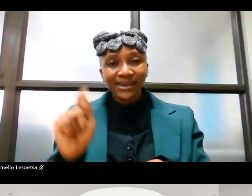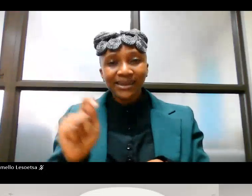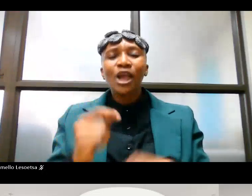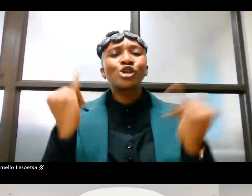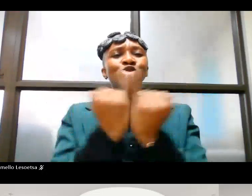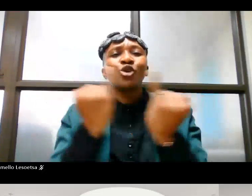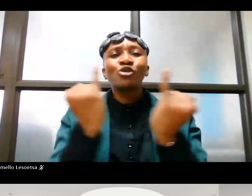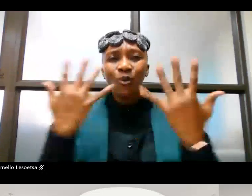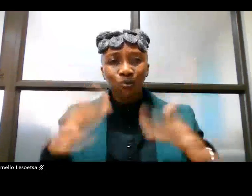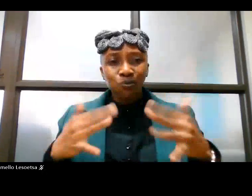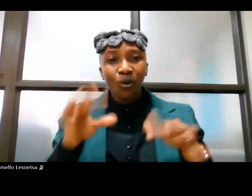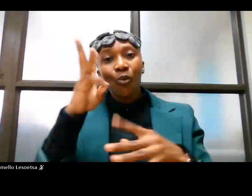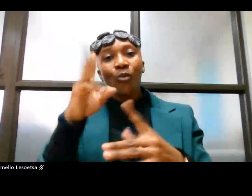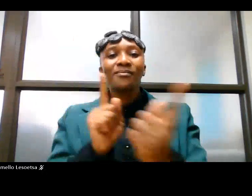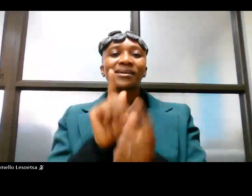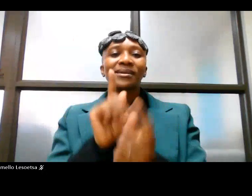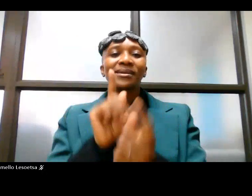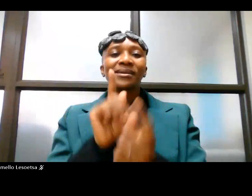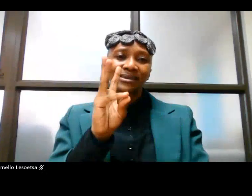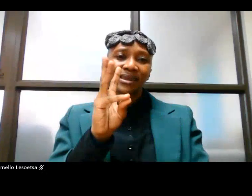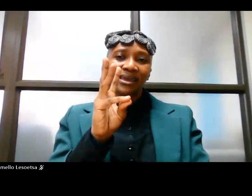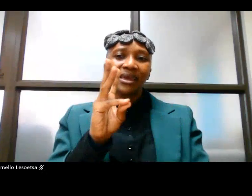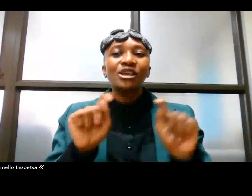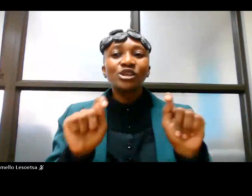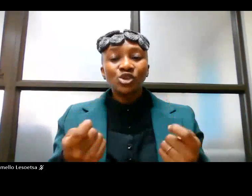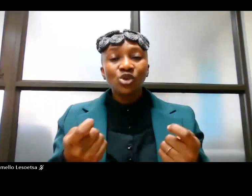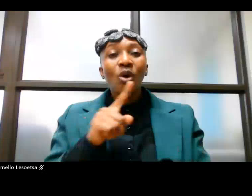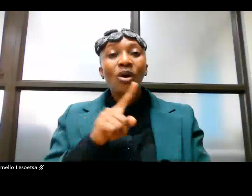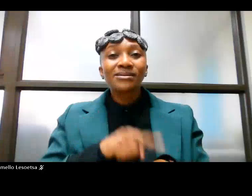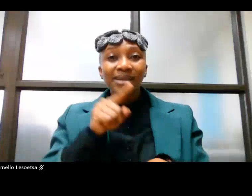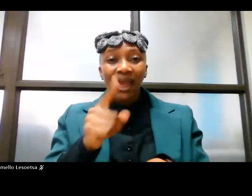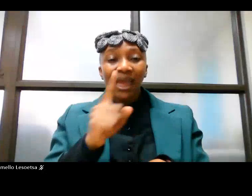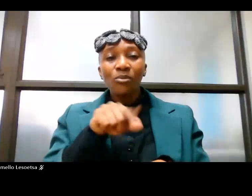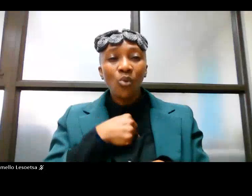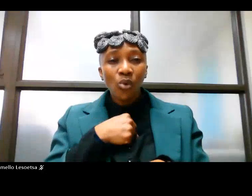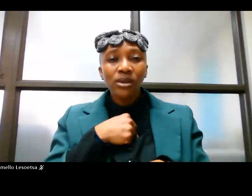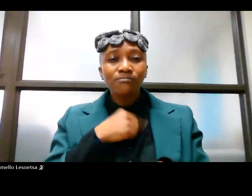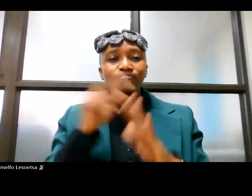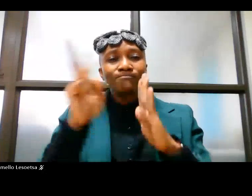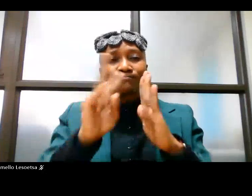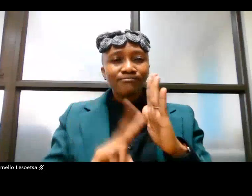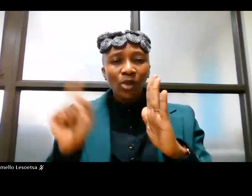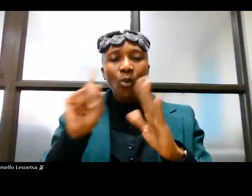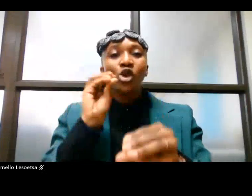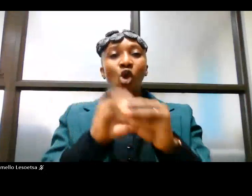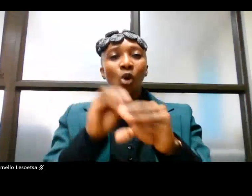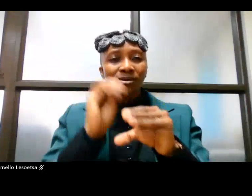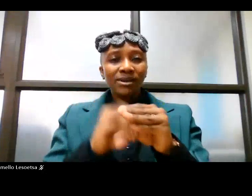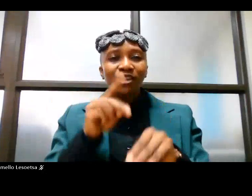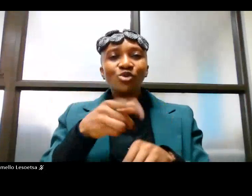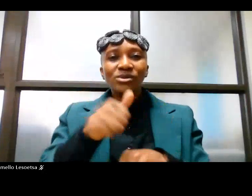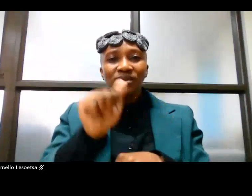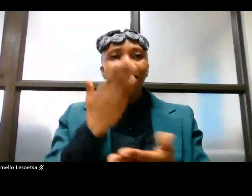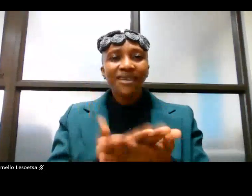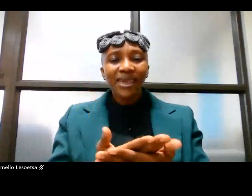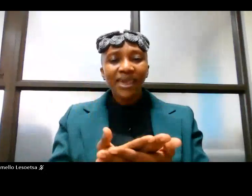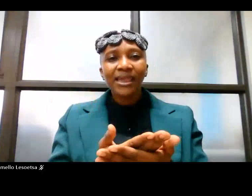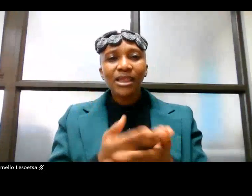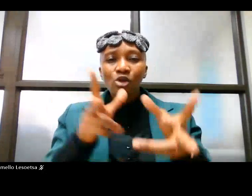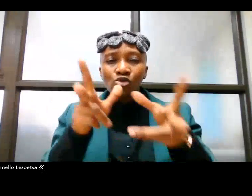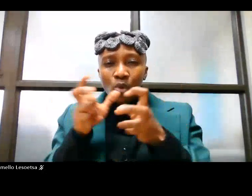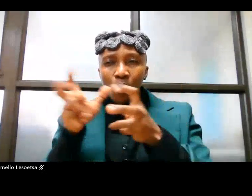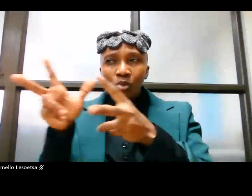And so hopefully by the time we go through his content today, you will be able to get context and be able to draw up on areas you